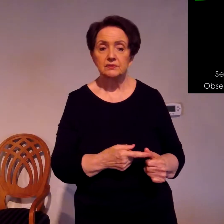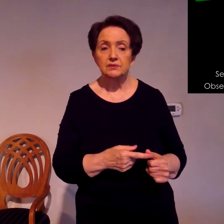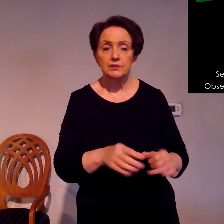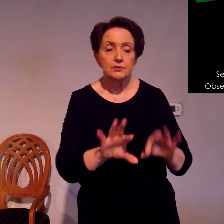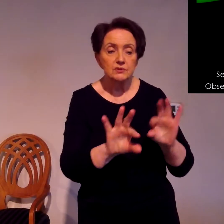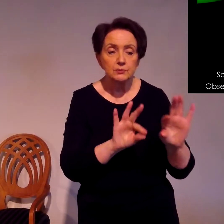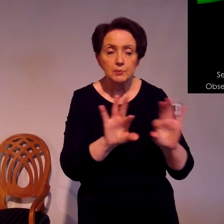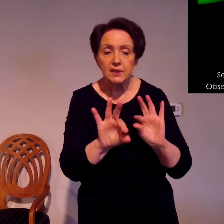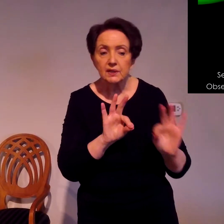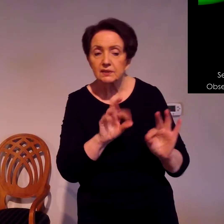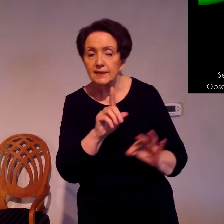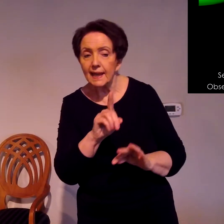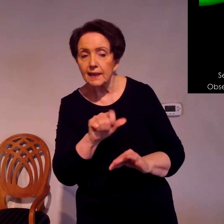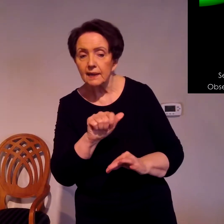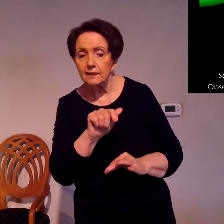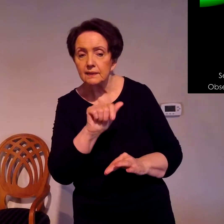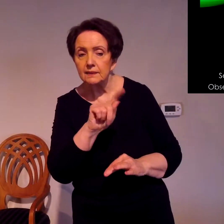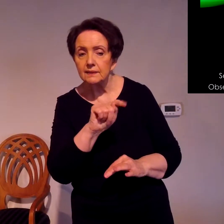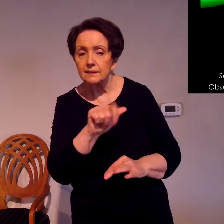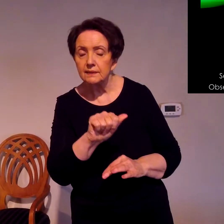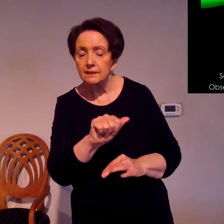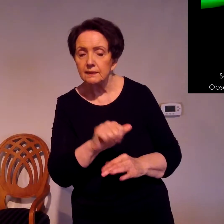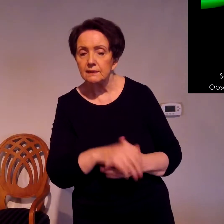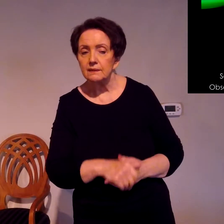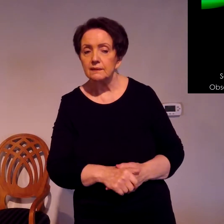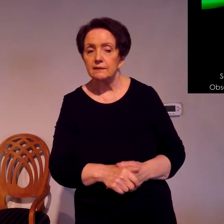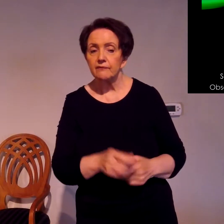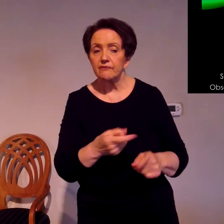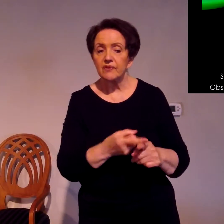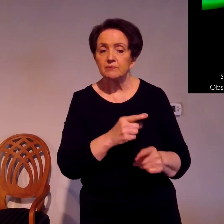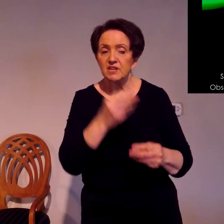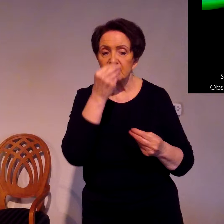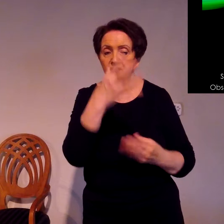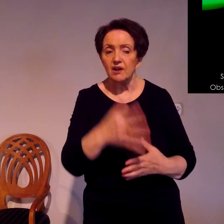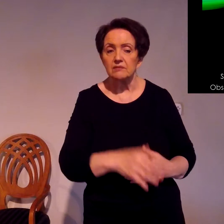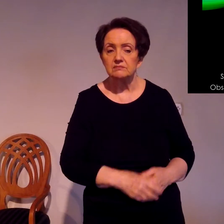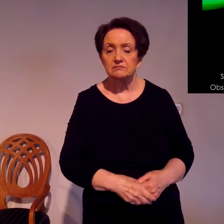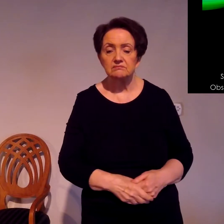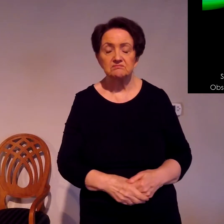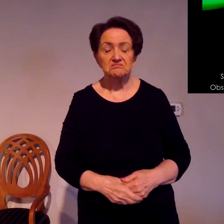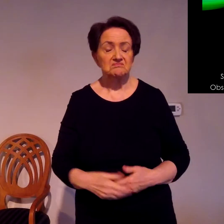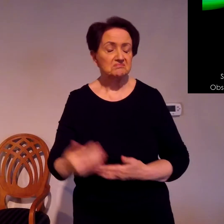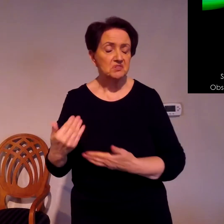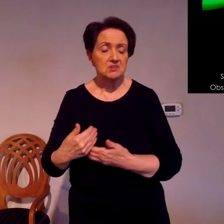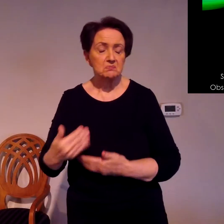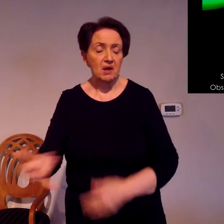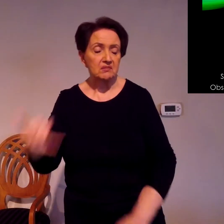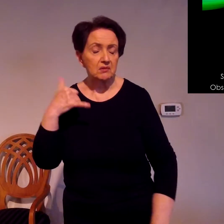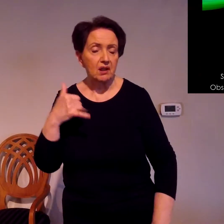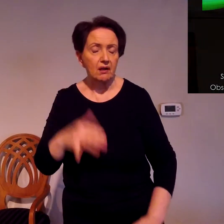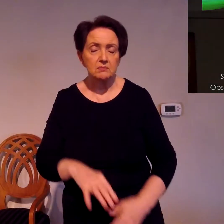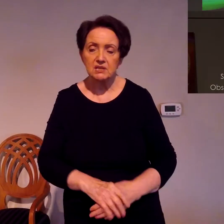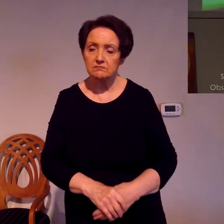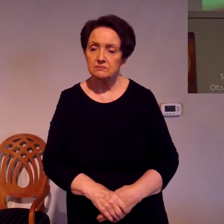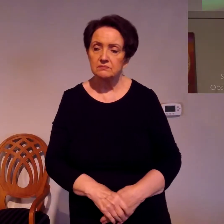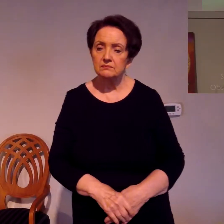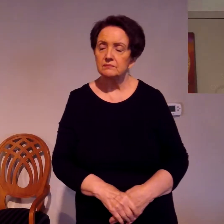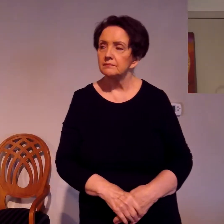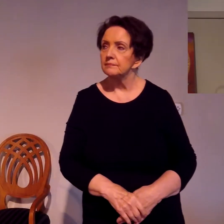out of that information. You didn't even bother to call. We select the